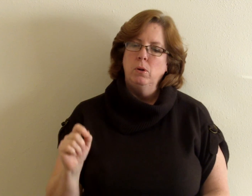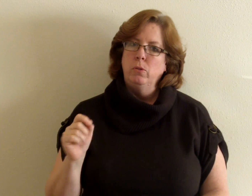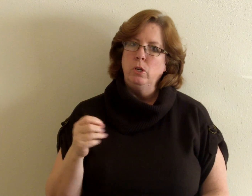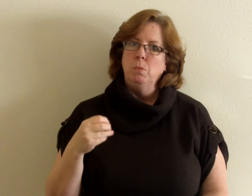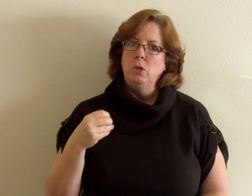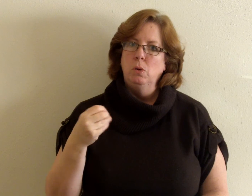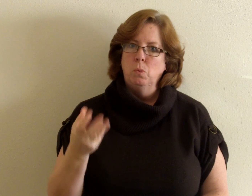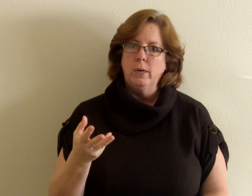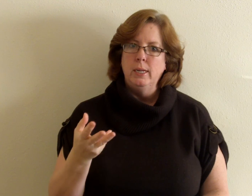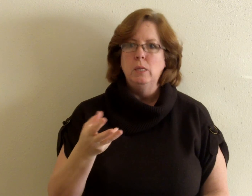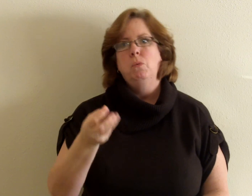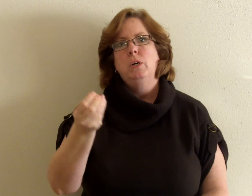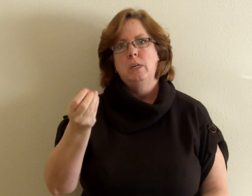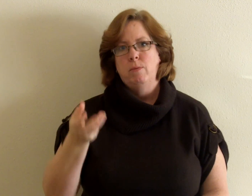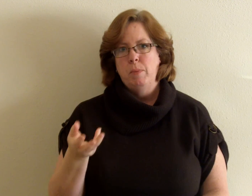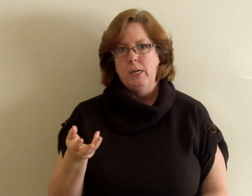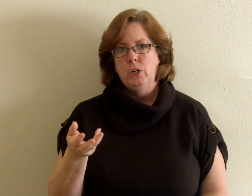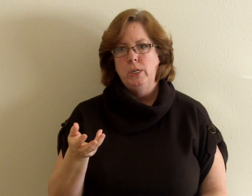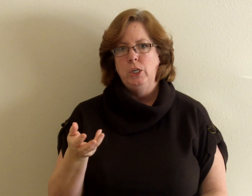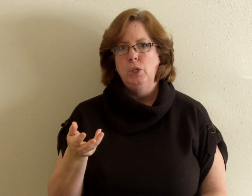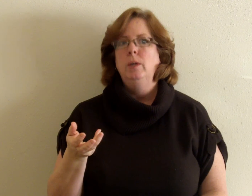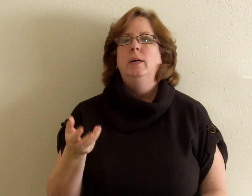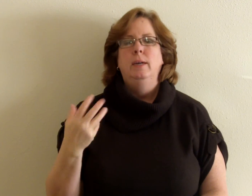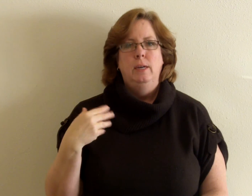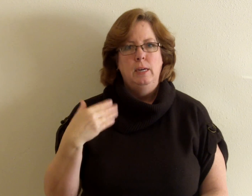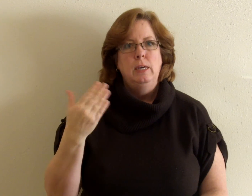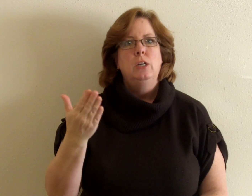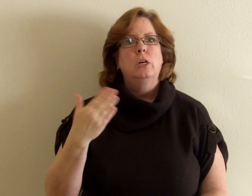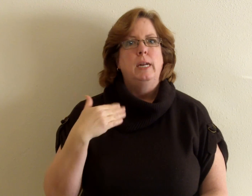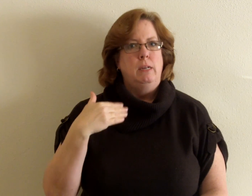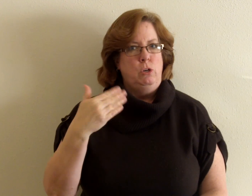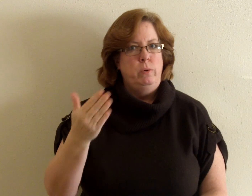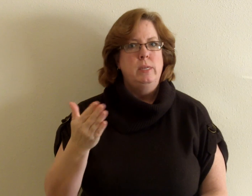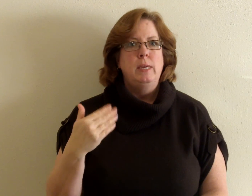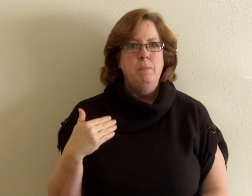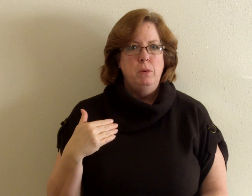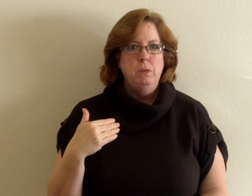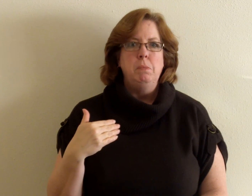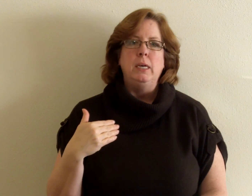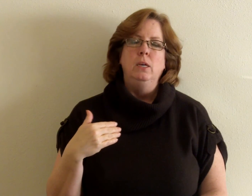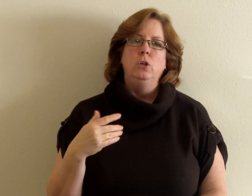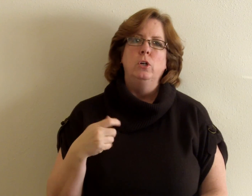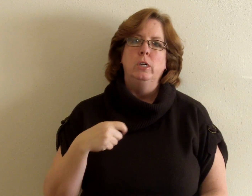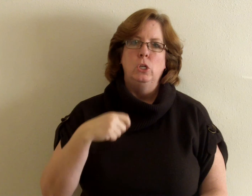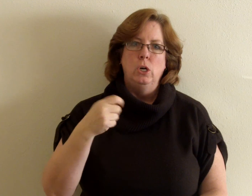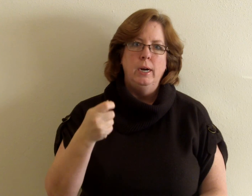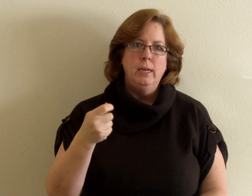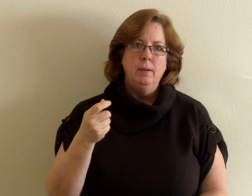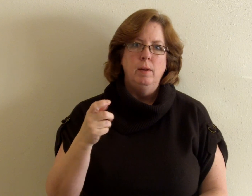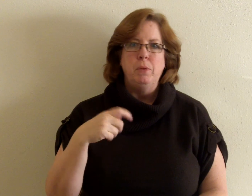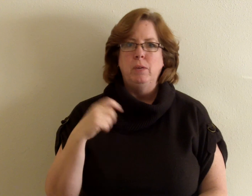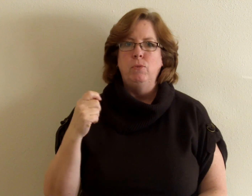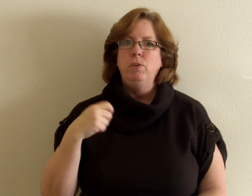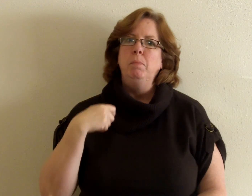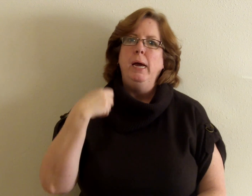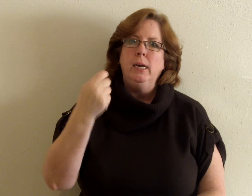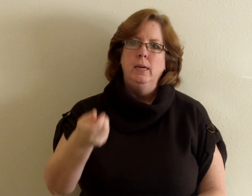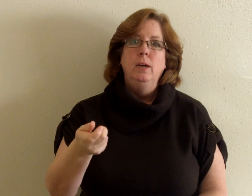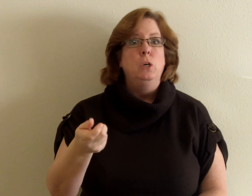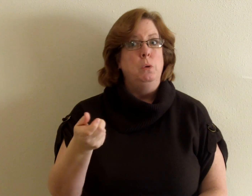then you would work on it some more, and you give it back to your teacher. You're doing the same thing with me. You're going to start it. I'm going to give you feedback. You